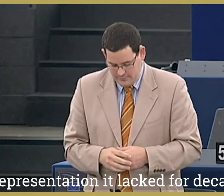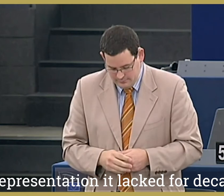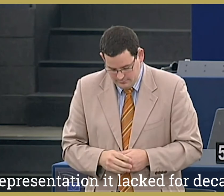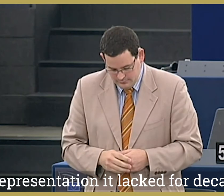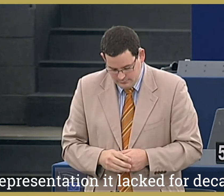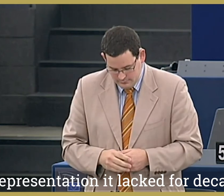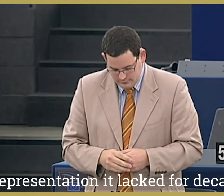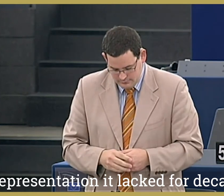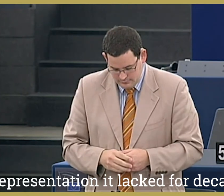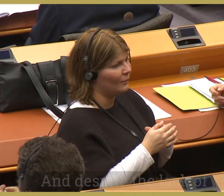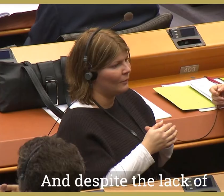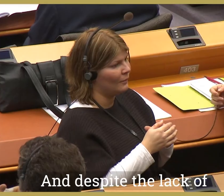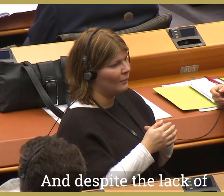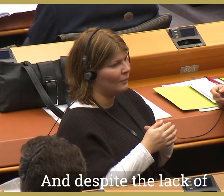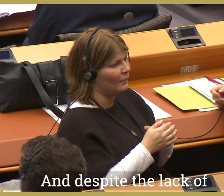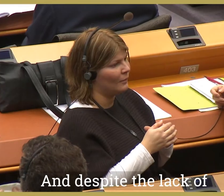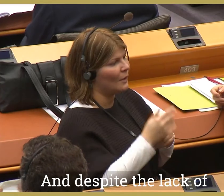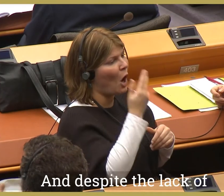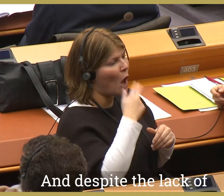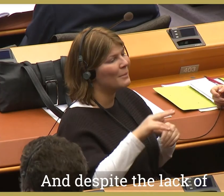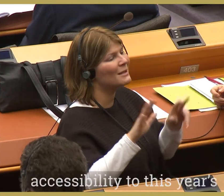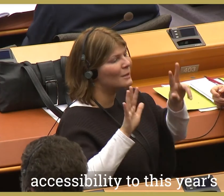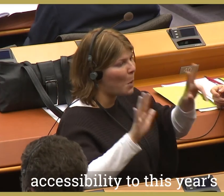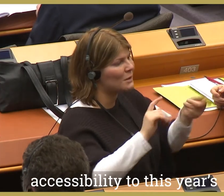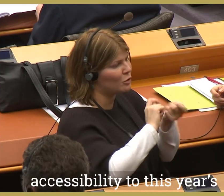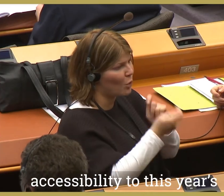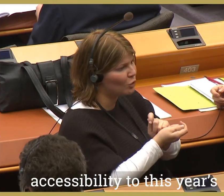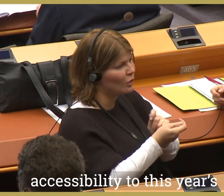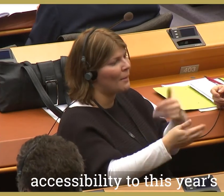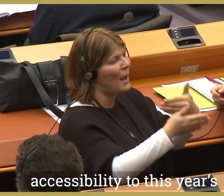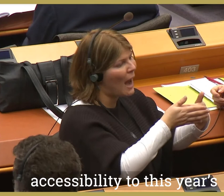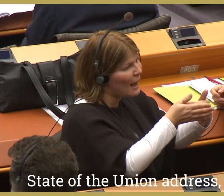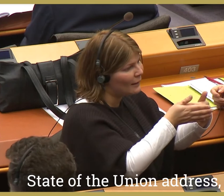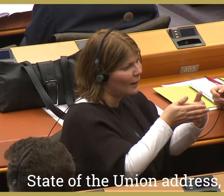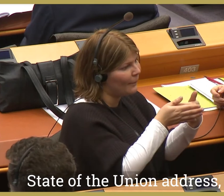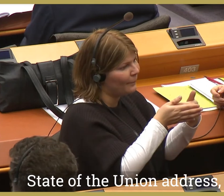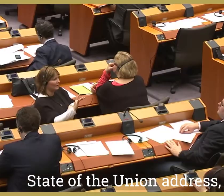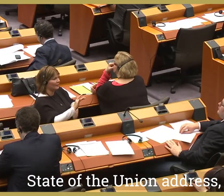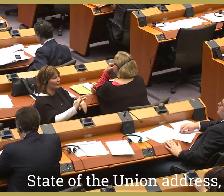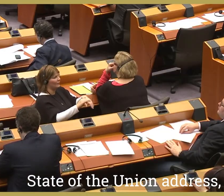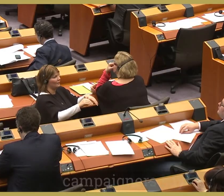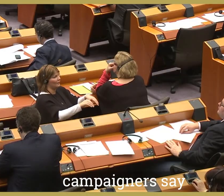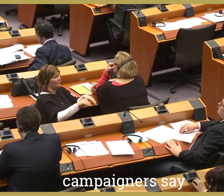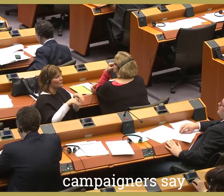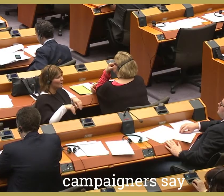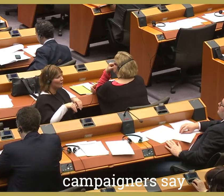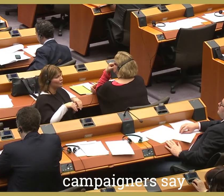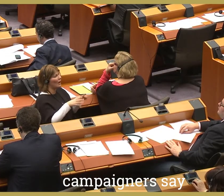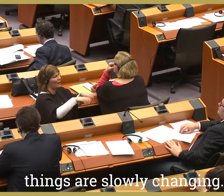lacked for decades. And despite the lack of accessibility to this year's State of the Union address, campaigners say things